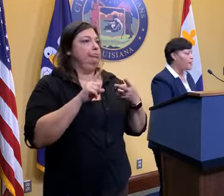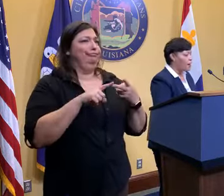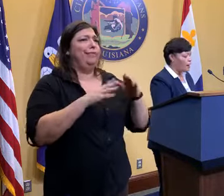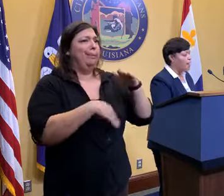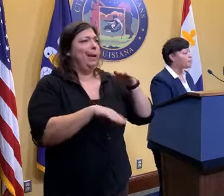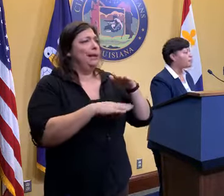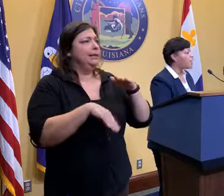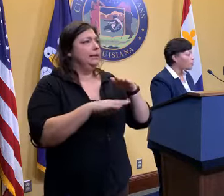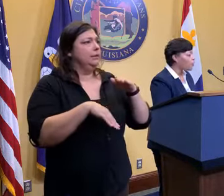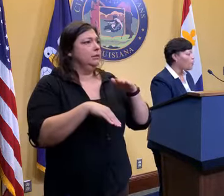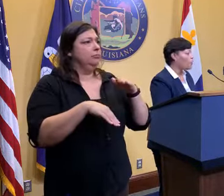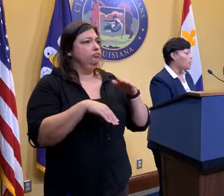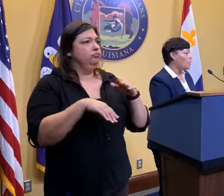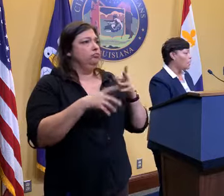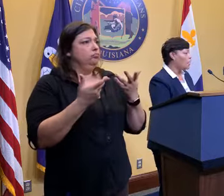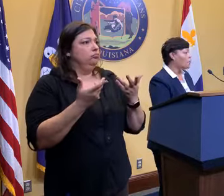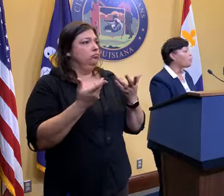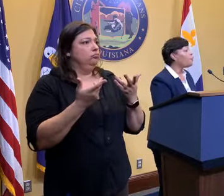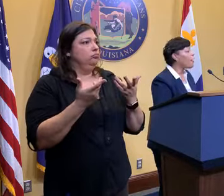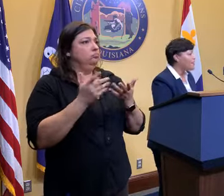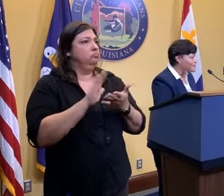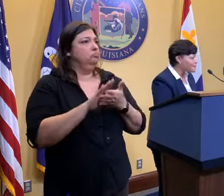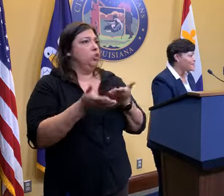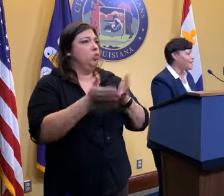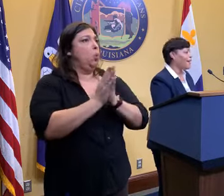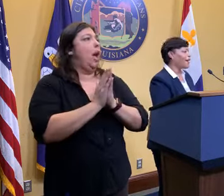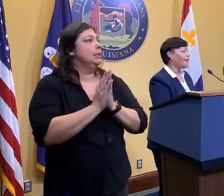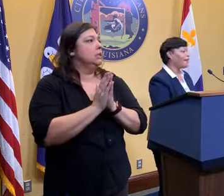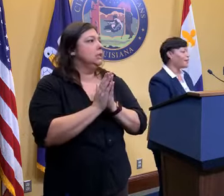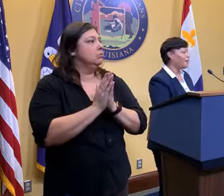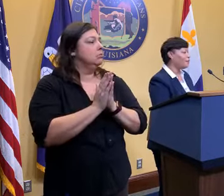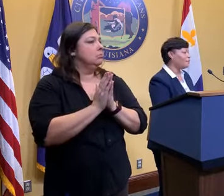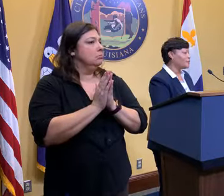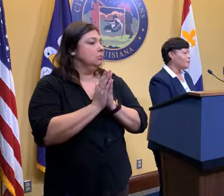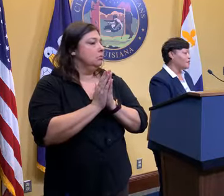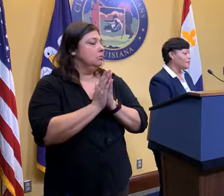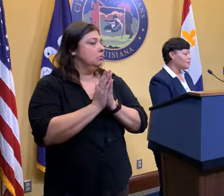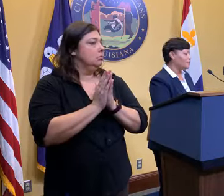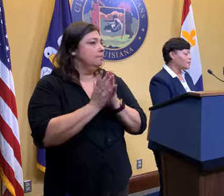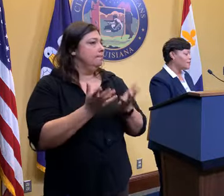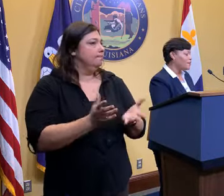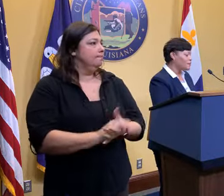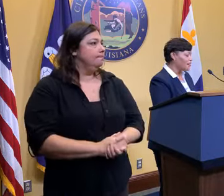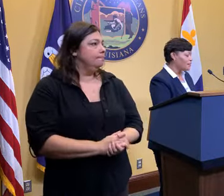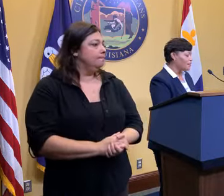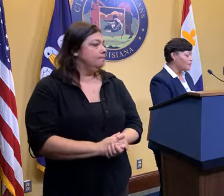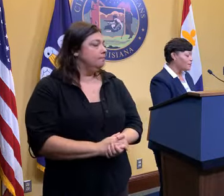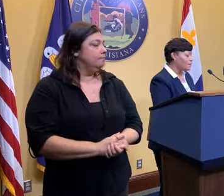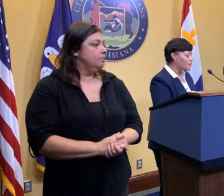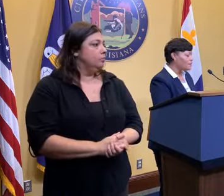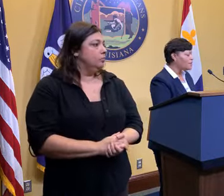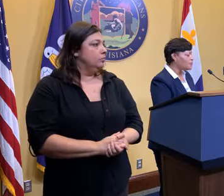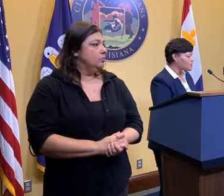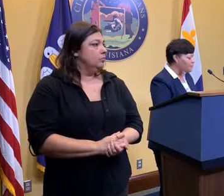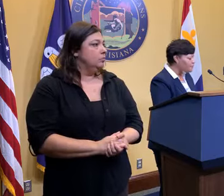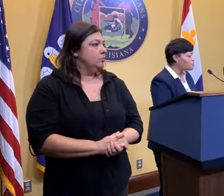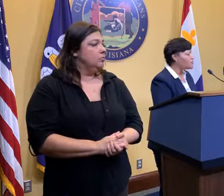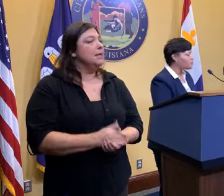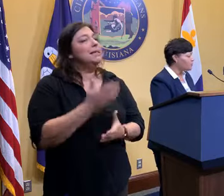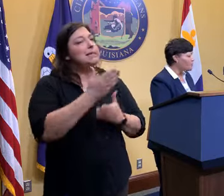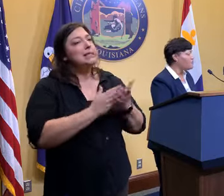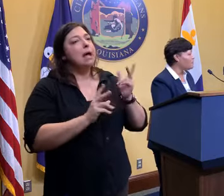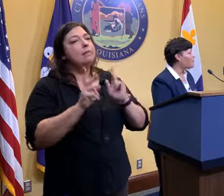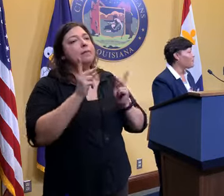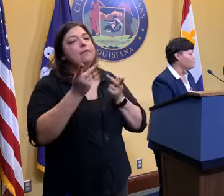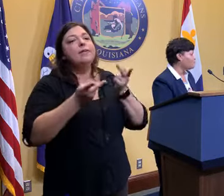basic and subtle requests, and giving me, you know, some